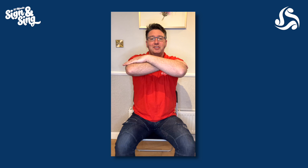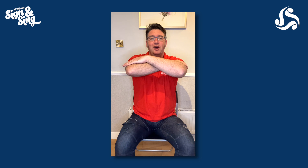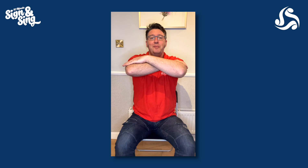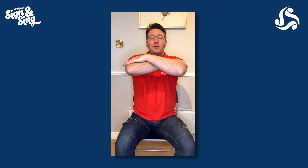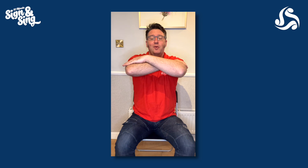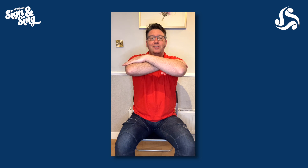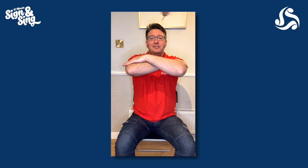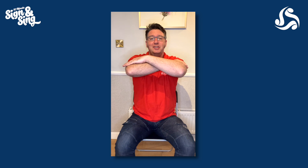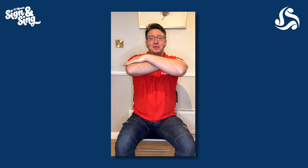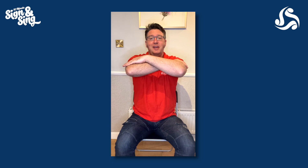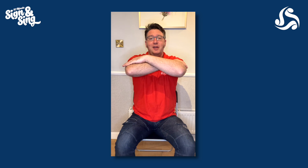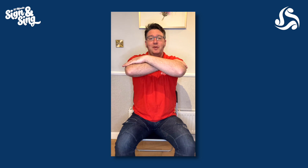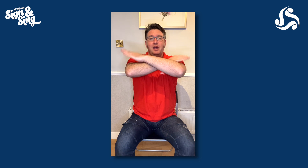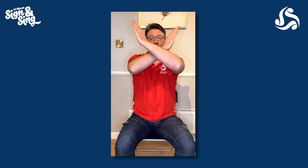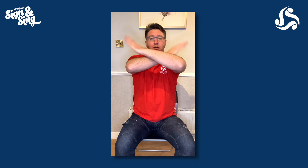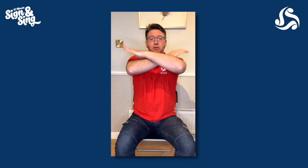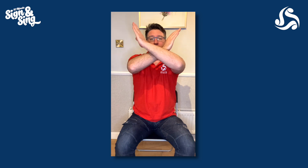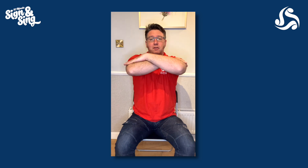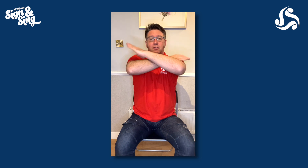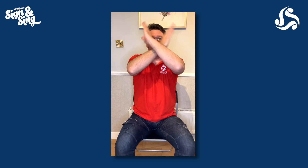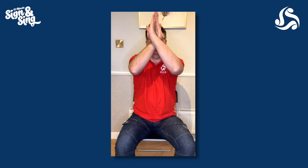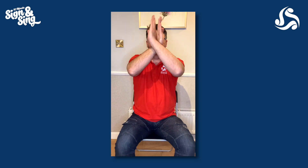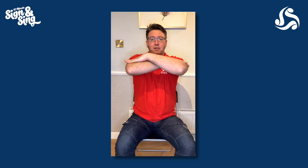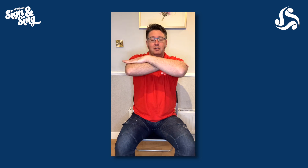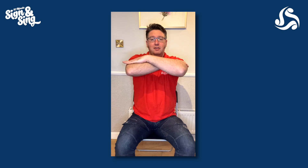One more time. 1, 2, here we go.